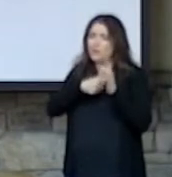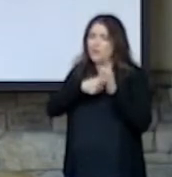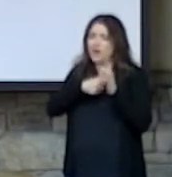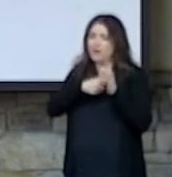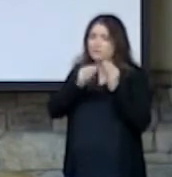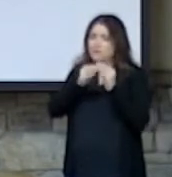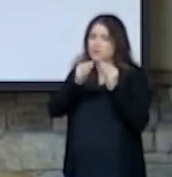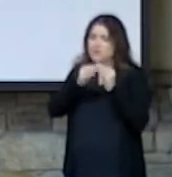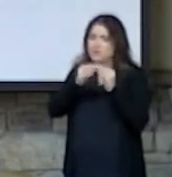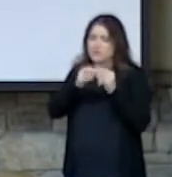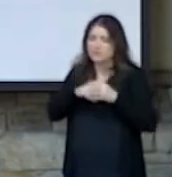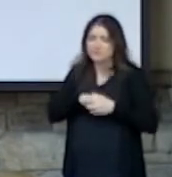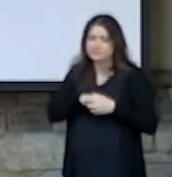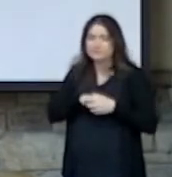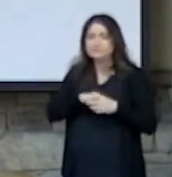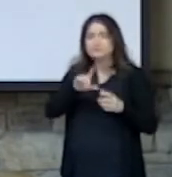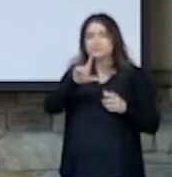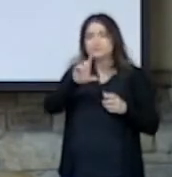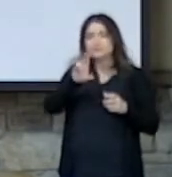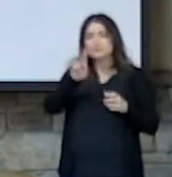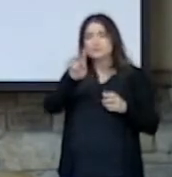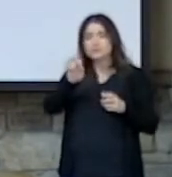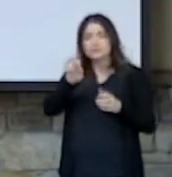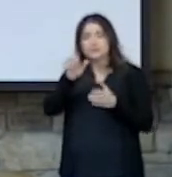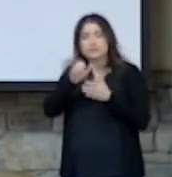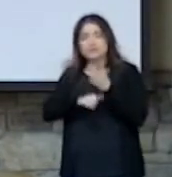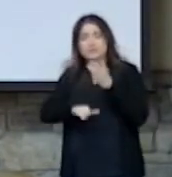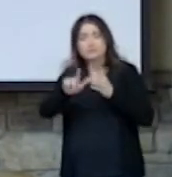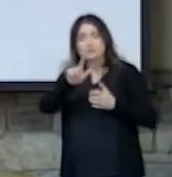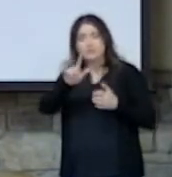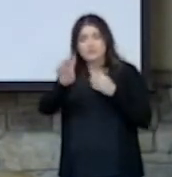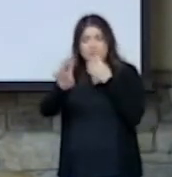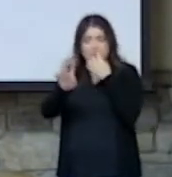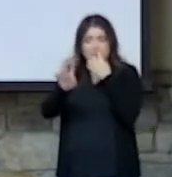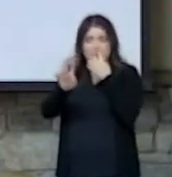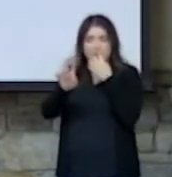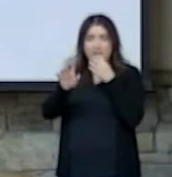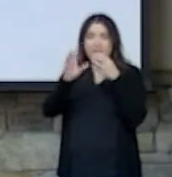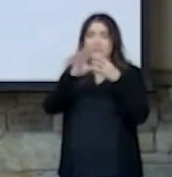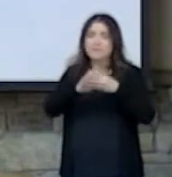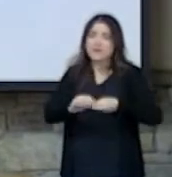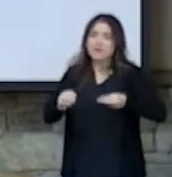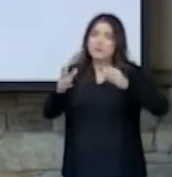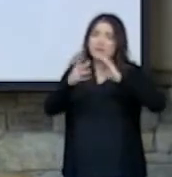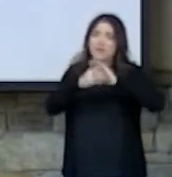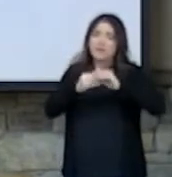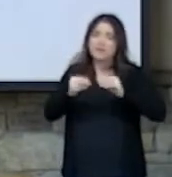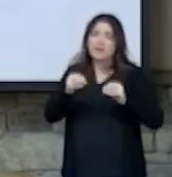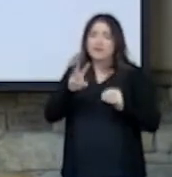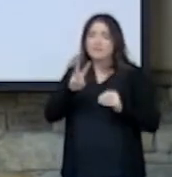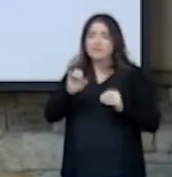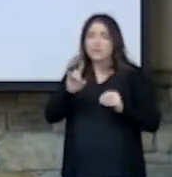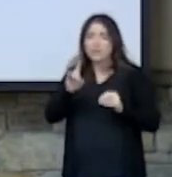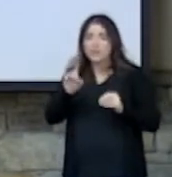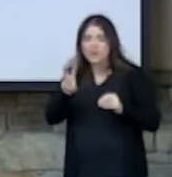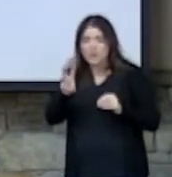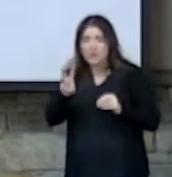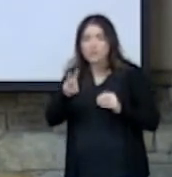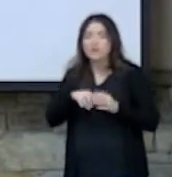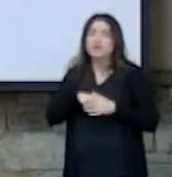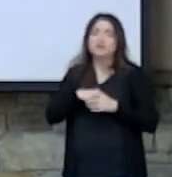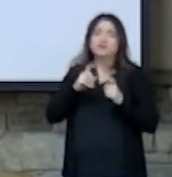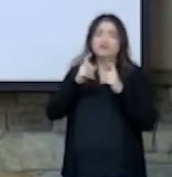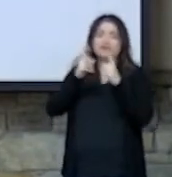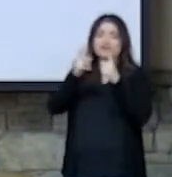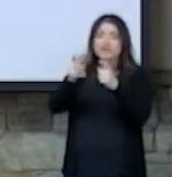I think about Luke chapter 24 and the parable of the widow and her mites. She